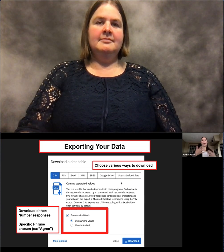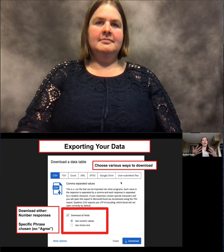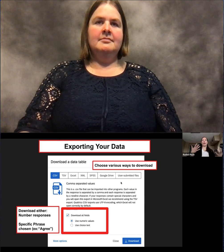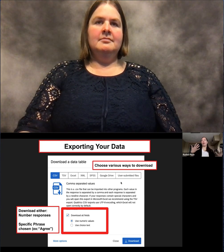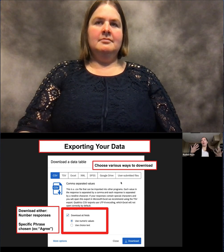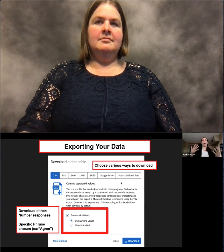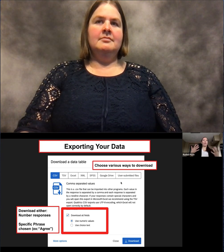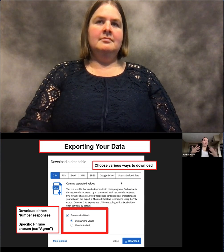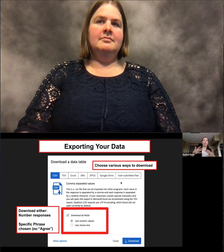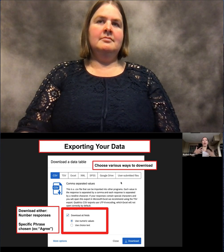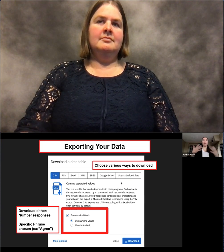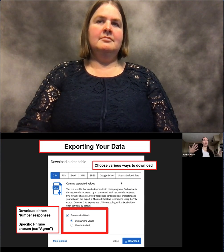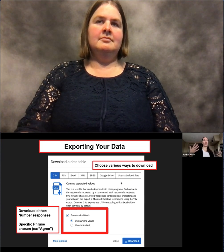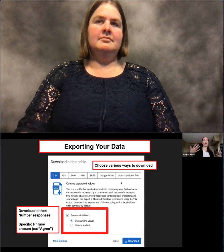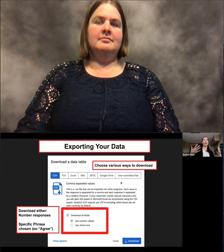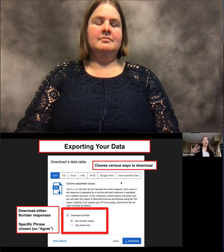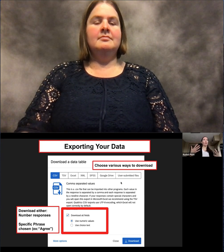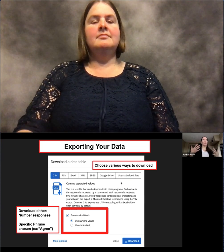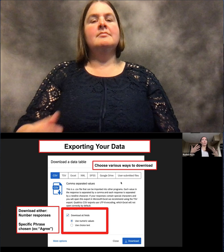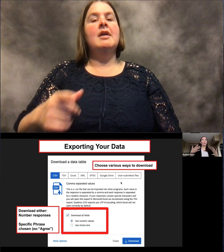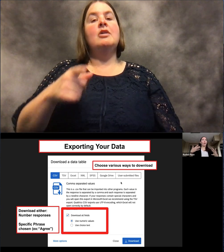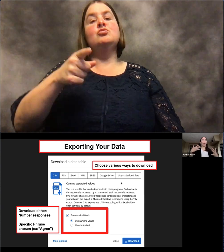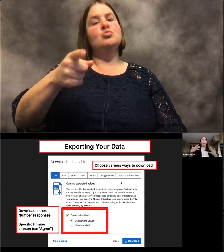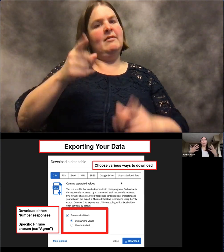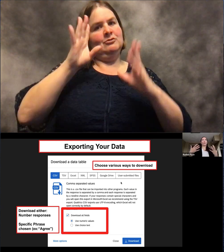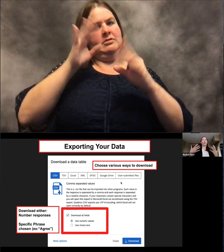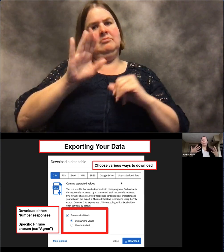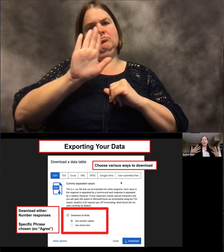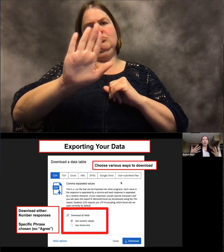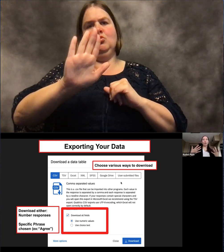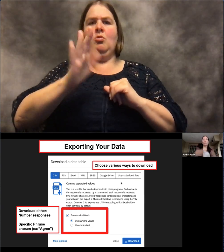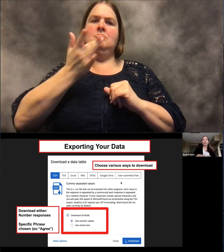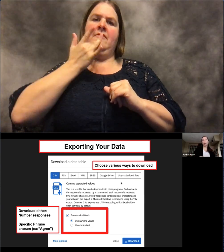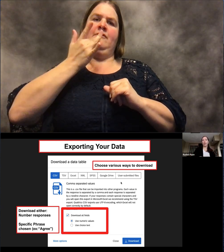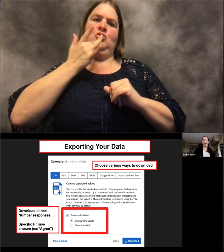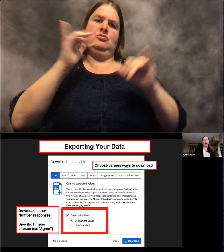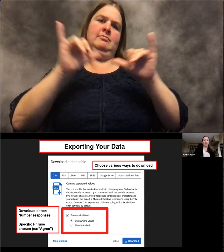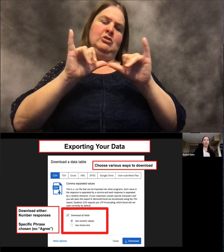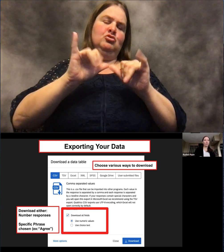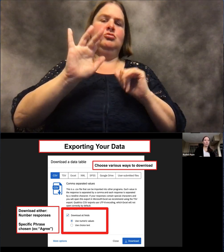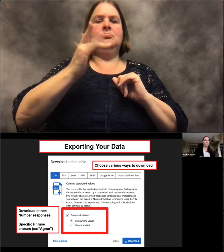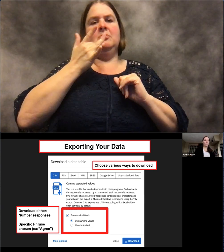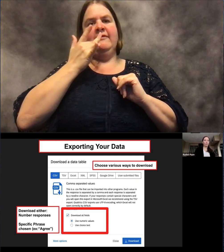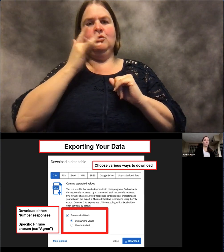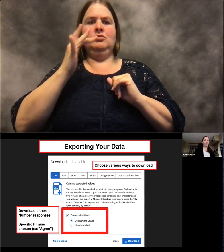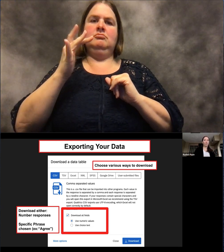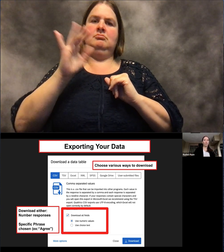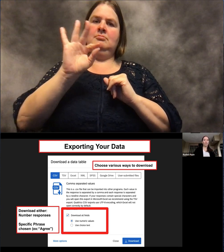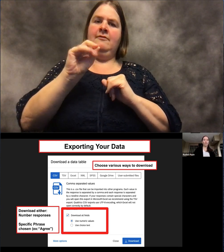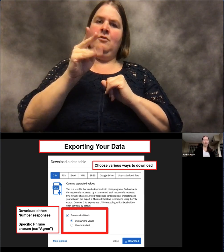And depending on whatever format is your preferred measure, you can pick that one.